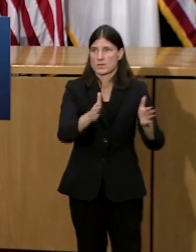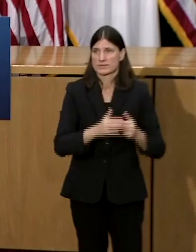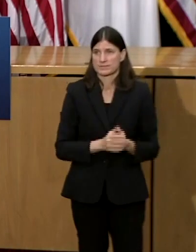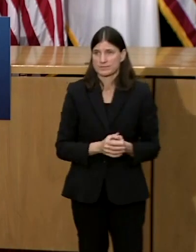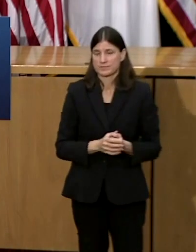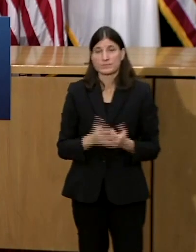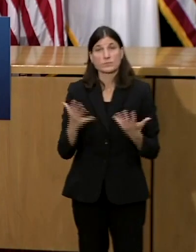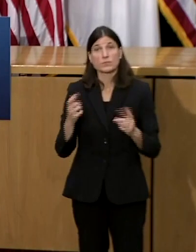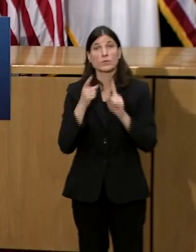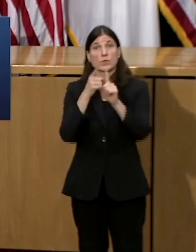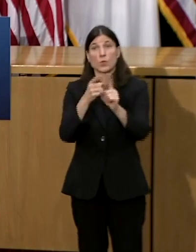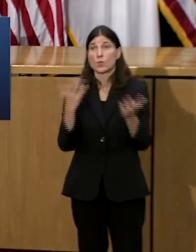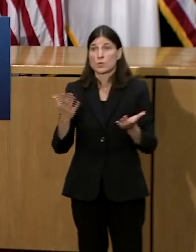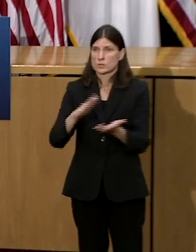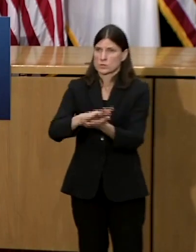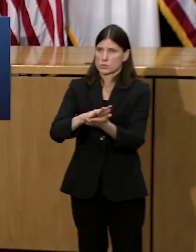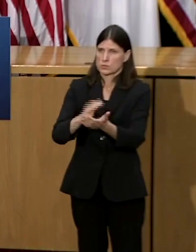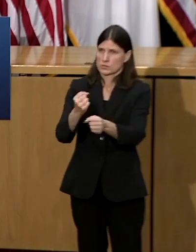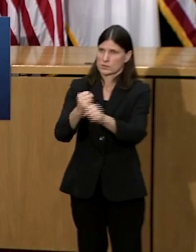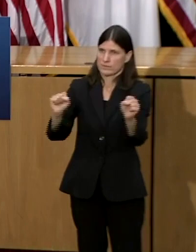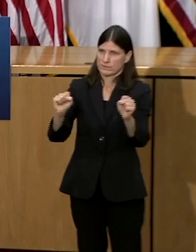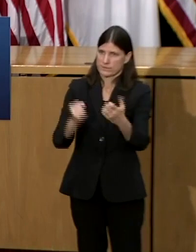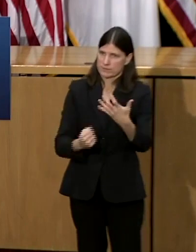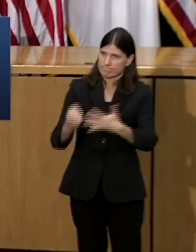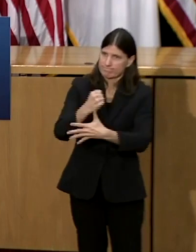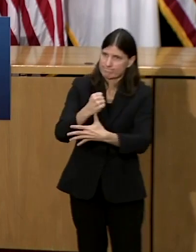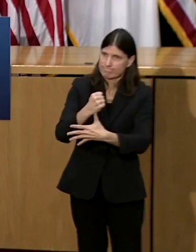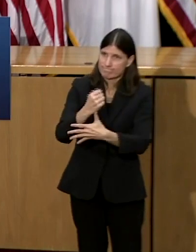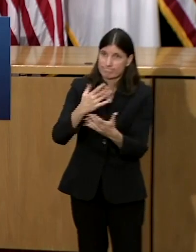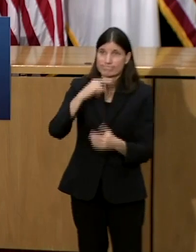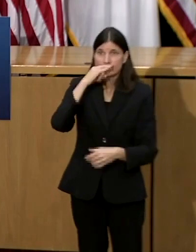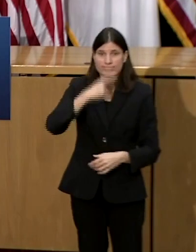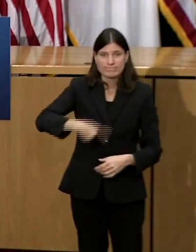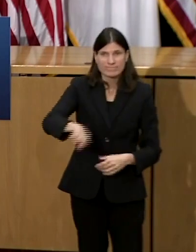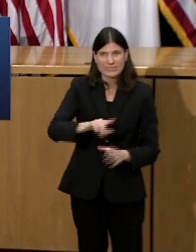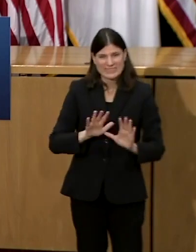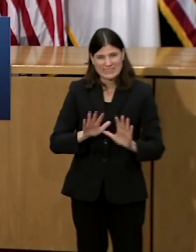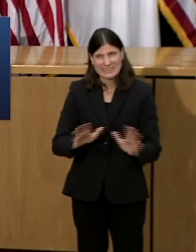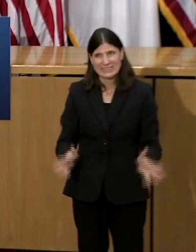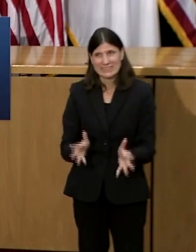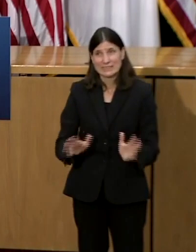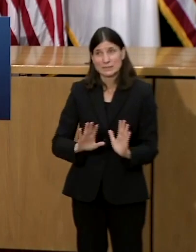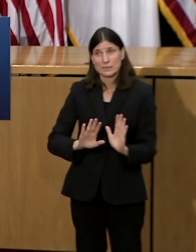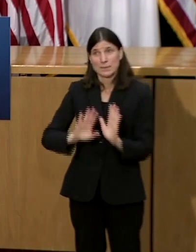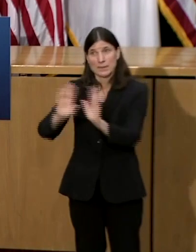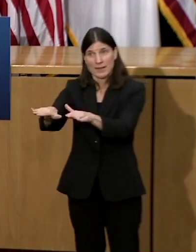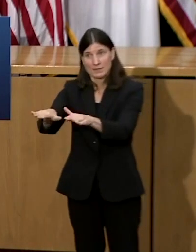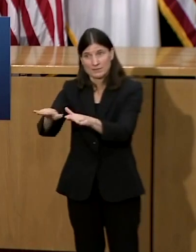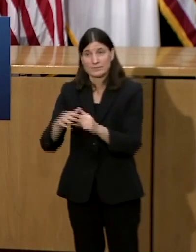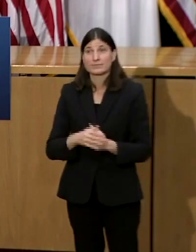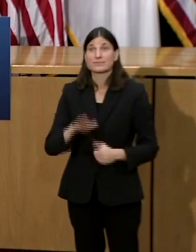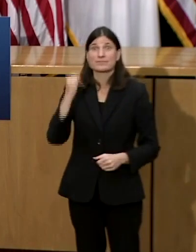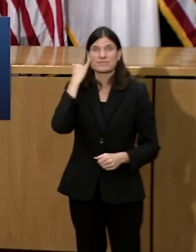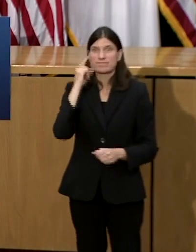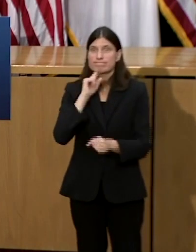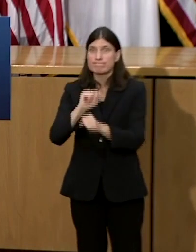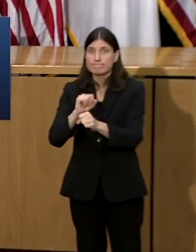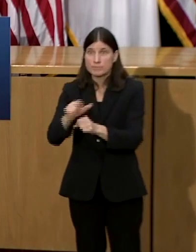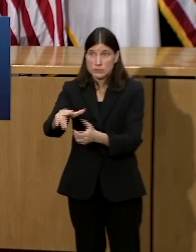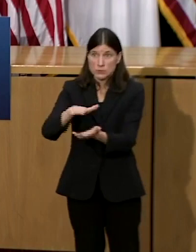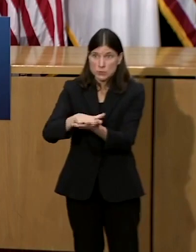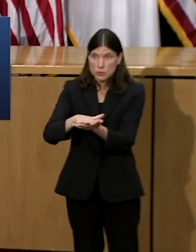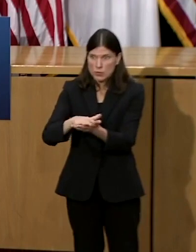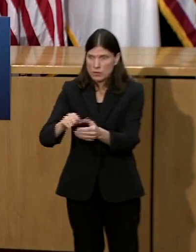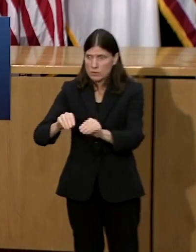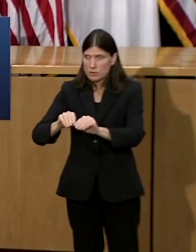in-person learning in the event of small outbreaks, or to potentially return more children to school on a full-time or hybrid basis. Pediatricians